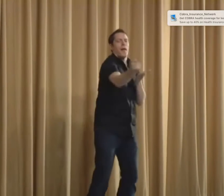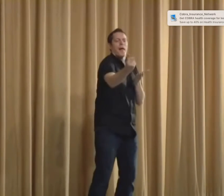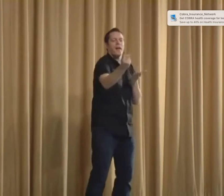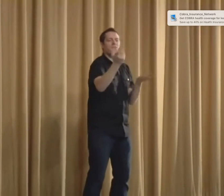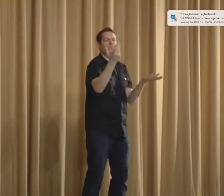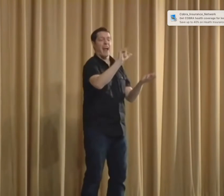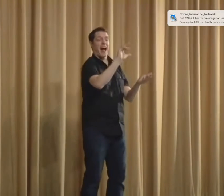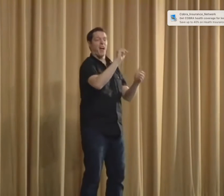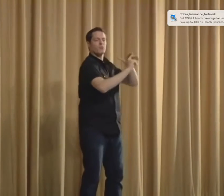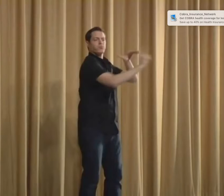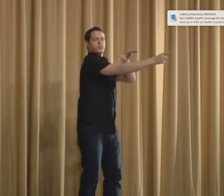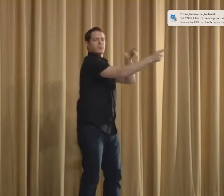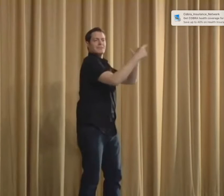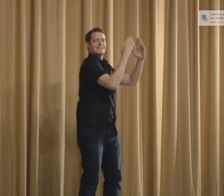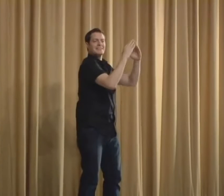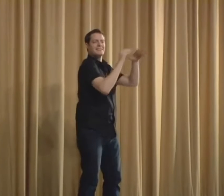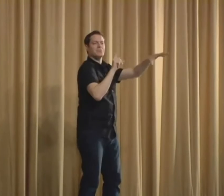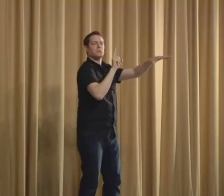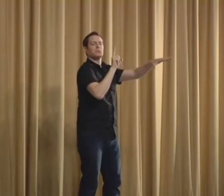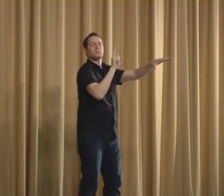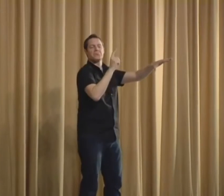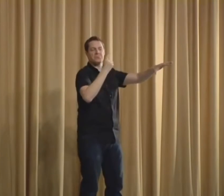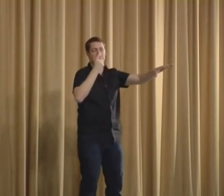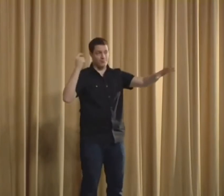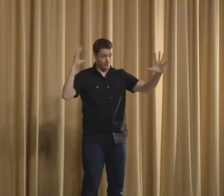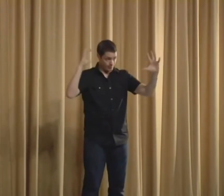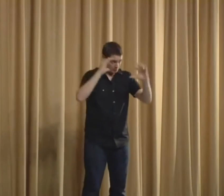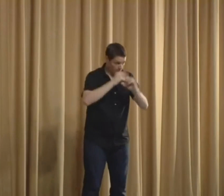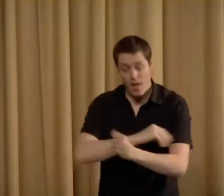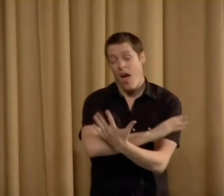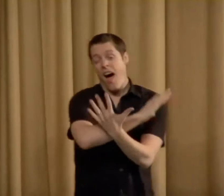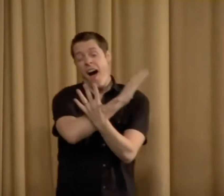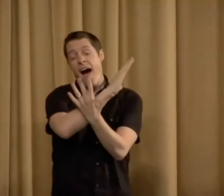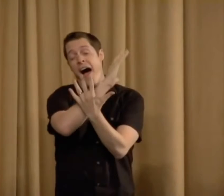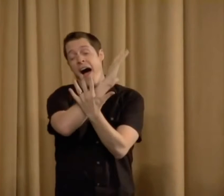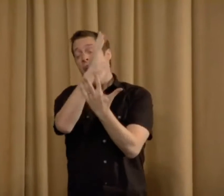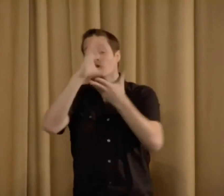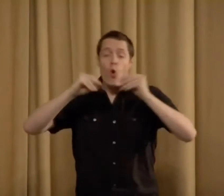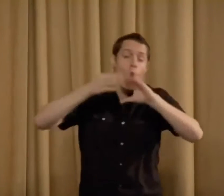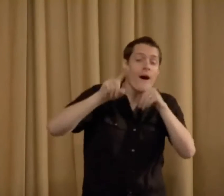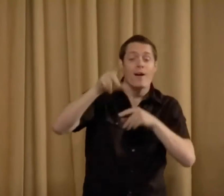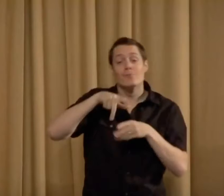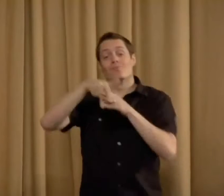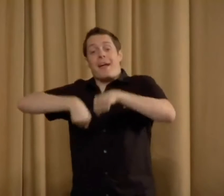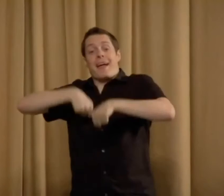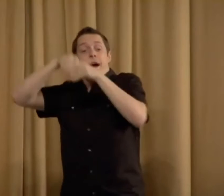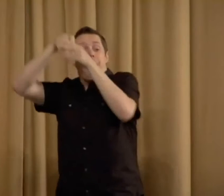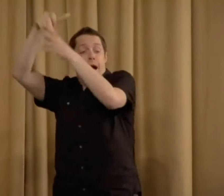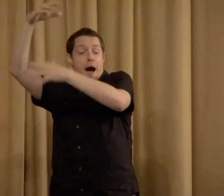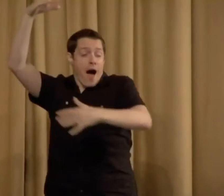he's chasing this thing and he fails. And the little black thing escapes into a house. And to summarize, things happen in the movie, and you know, they